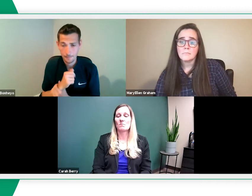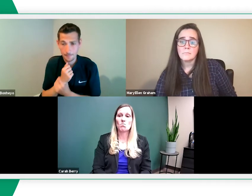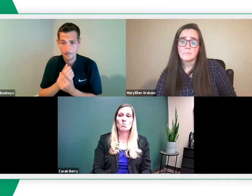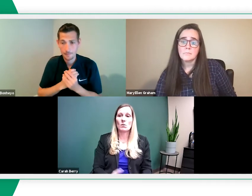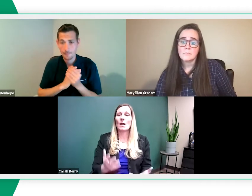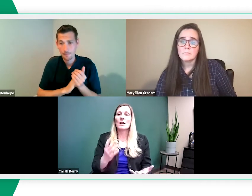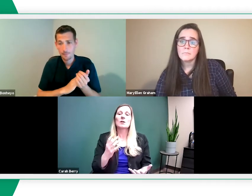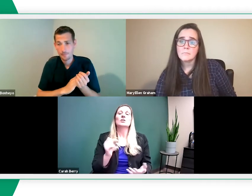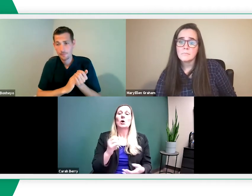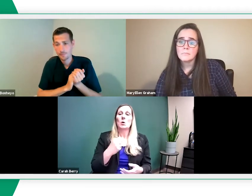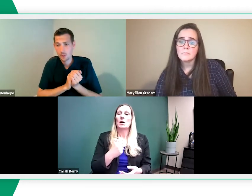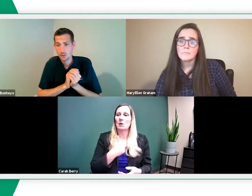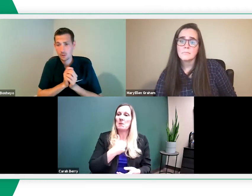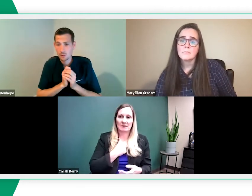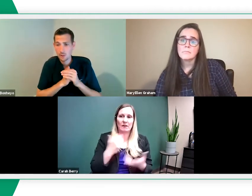that would help?